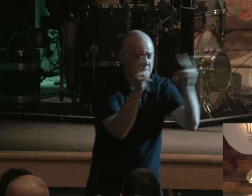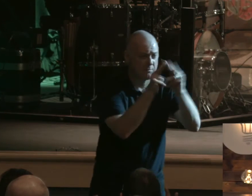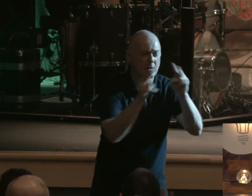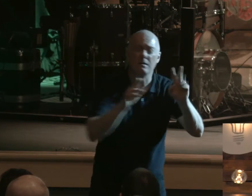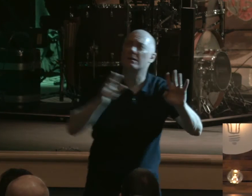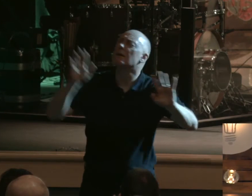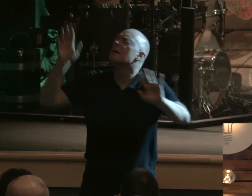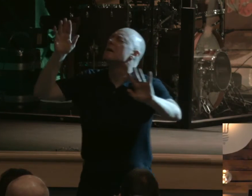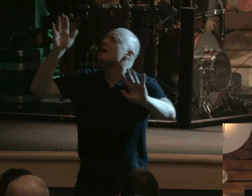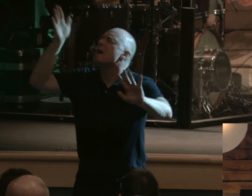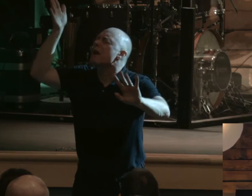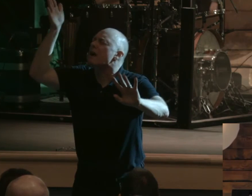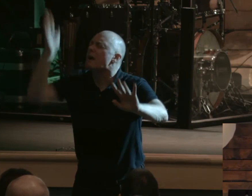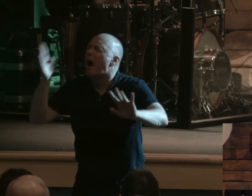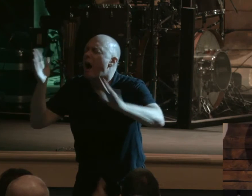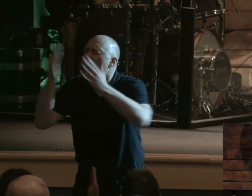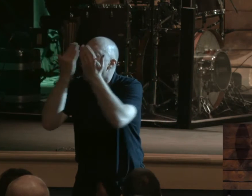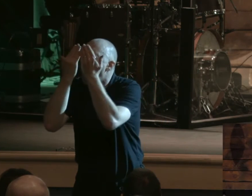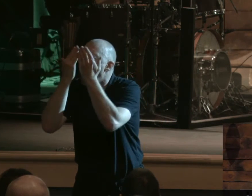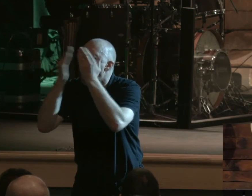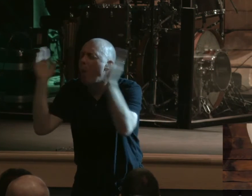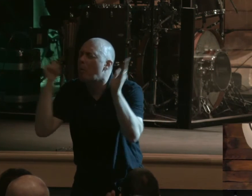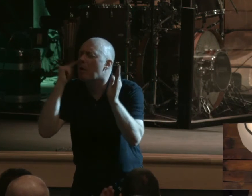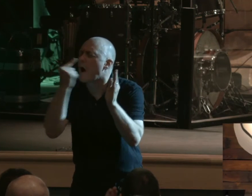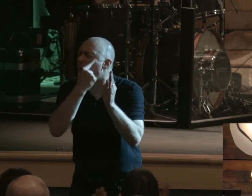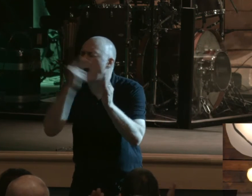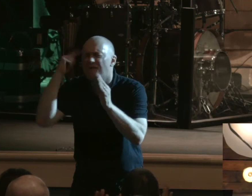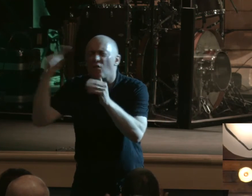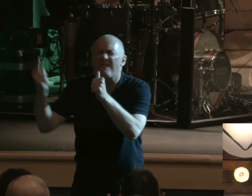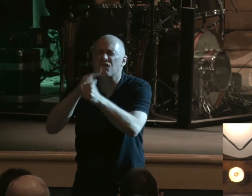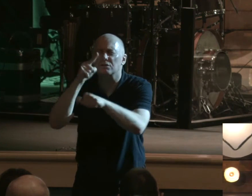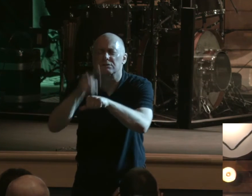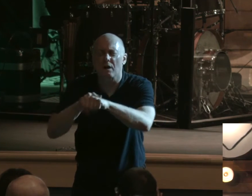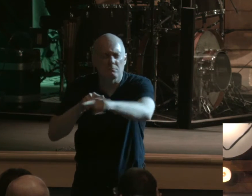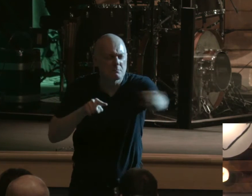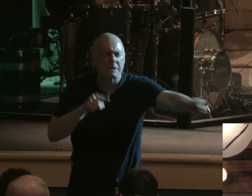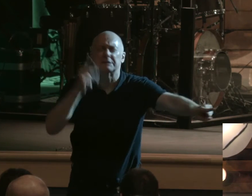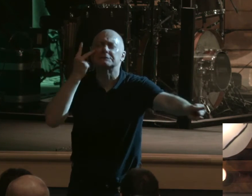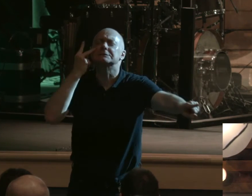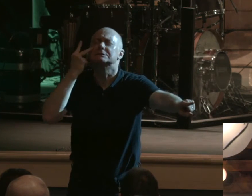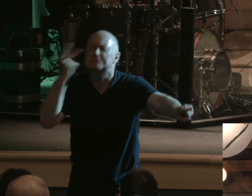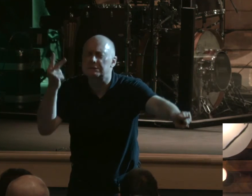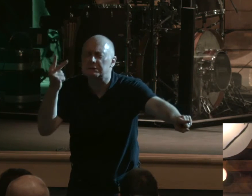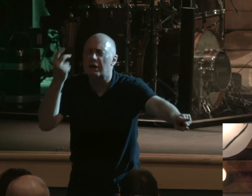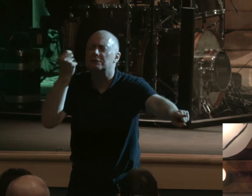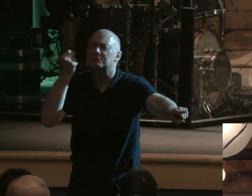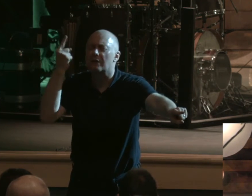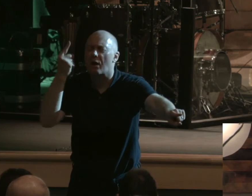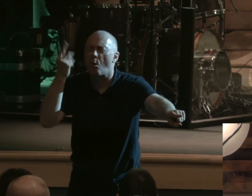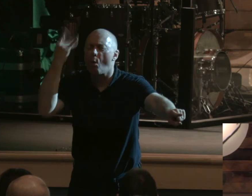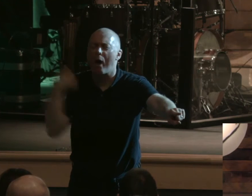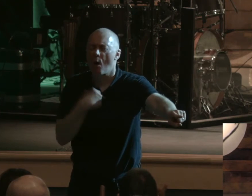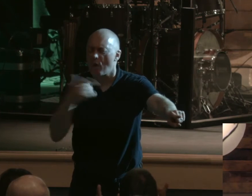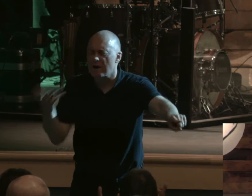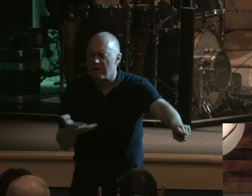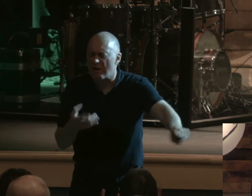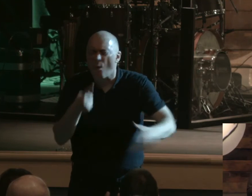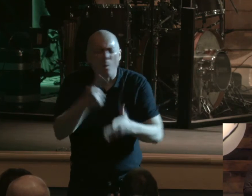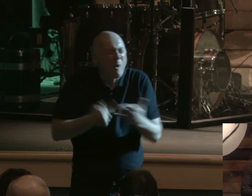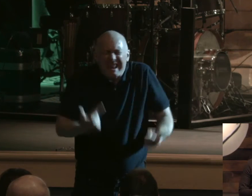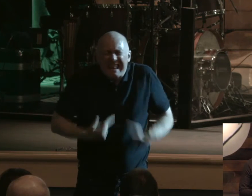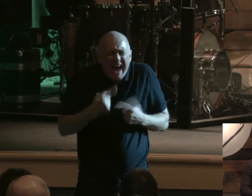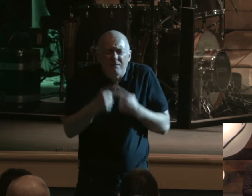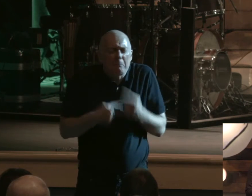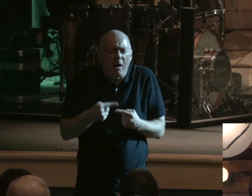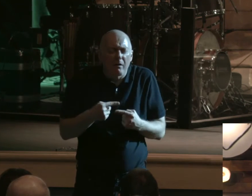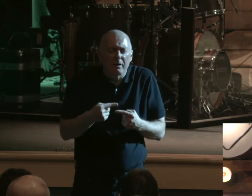God, would you be opening up eyes for the first time to truly see why we're here and what this life is really